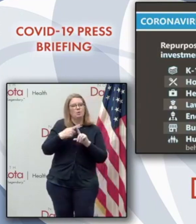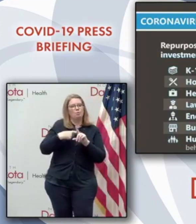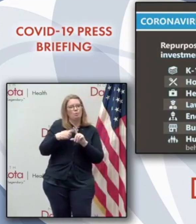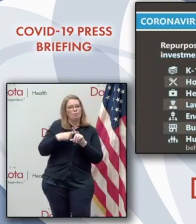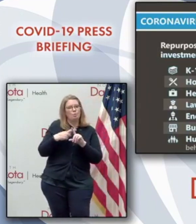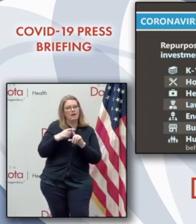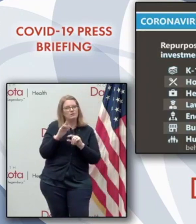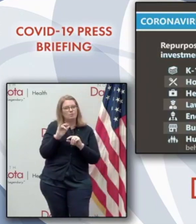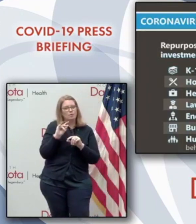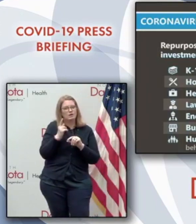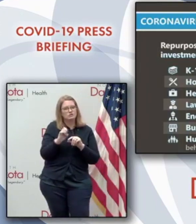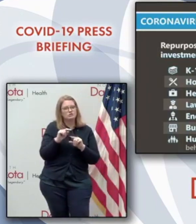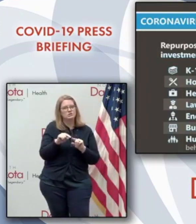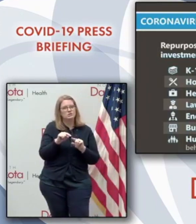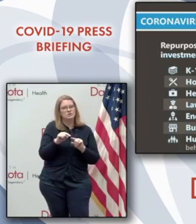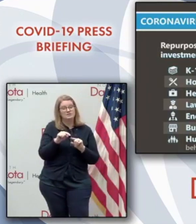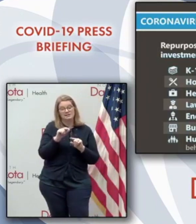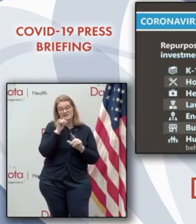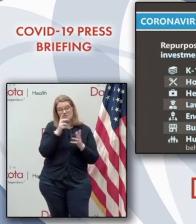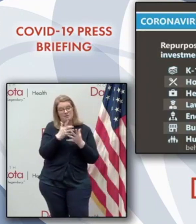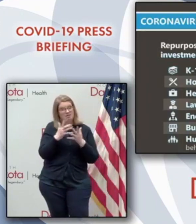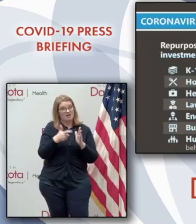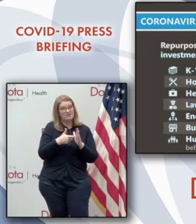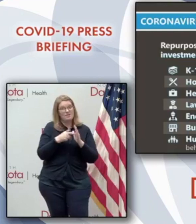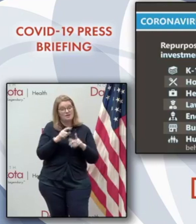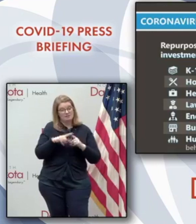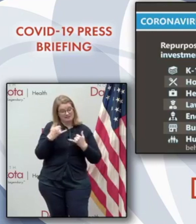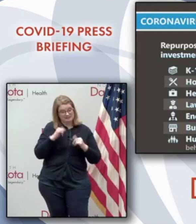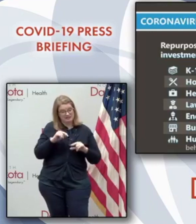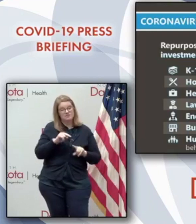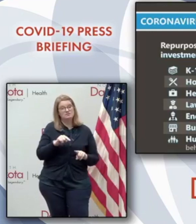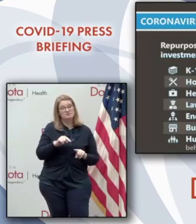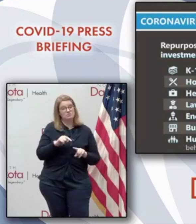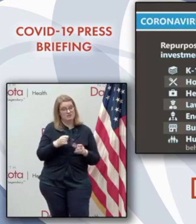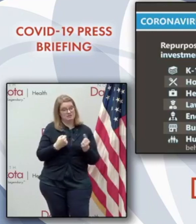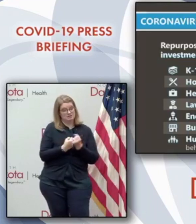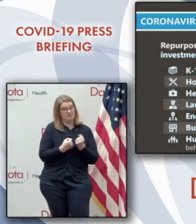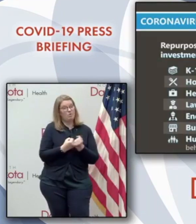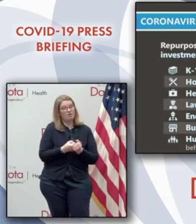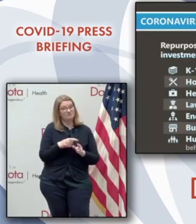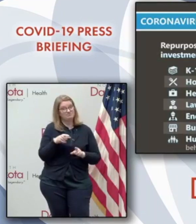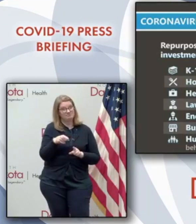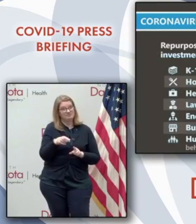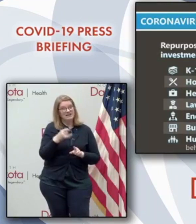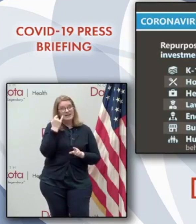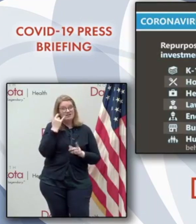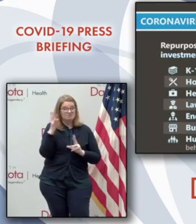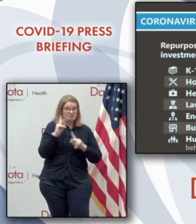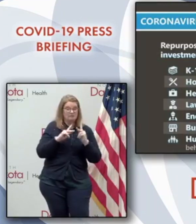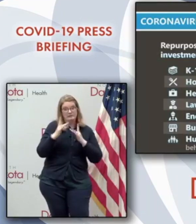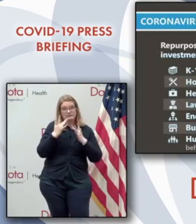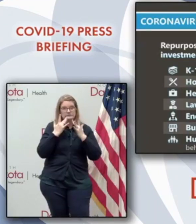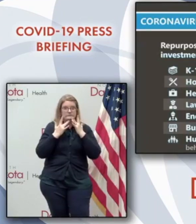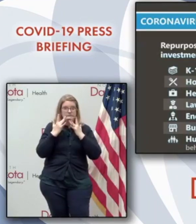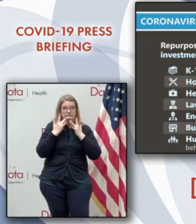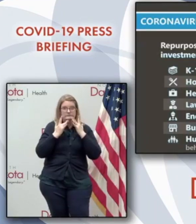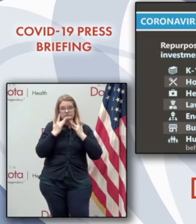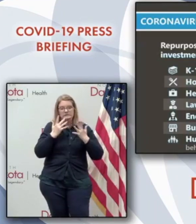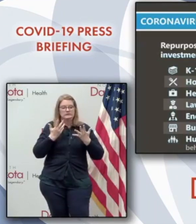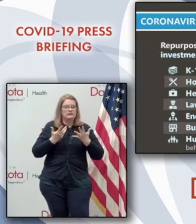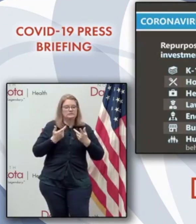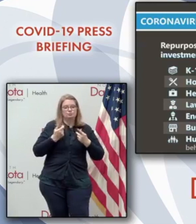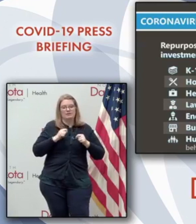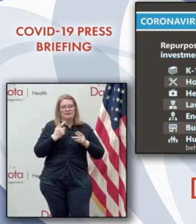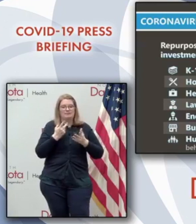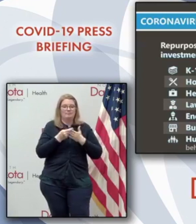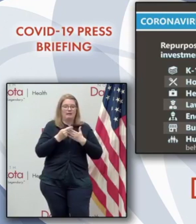which thankfully there has not been much demand for, but we are continuing to support that for people that may be falling out of the bottom of the keeping